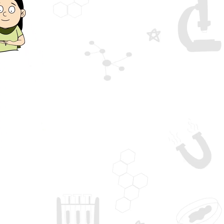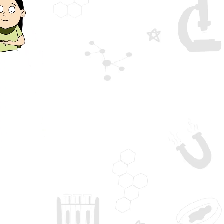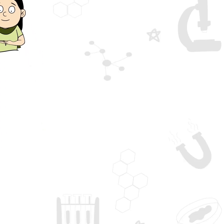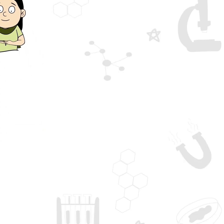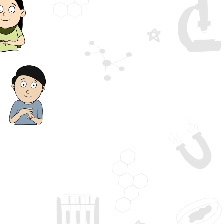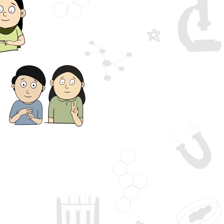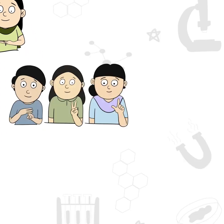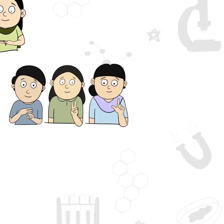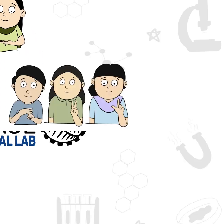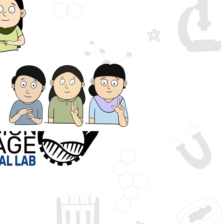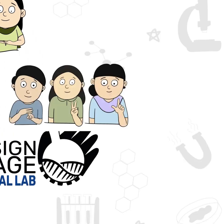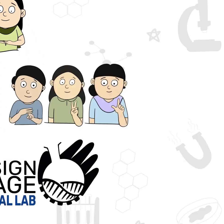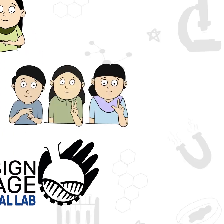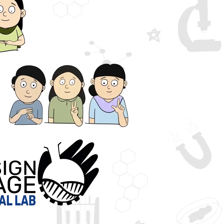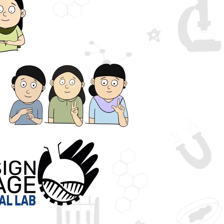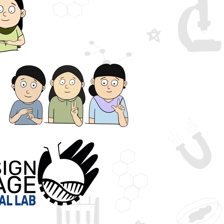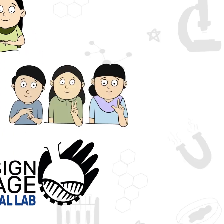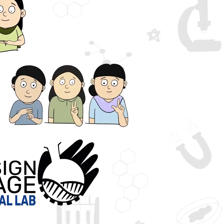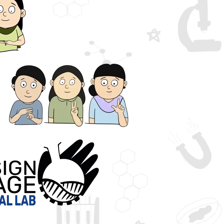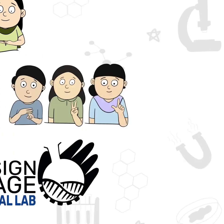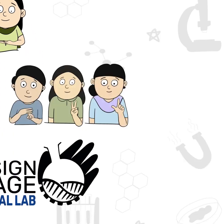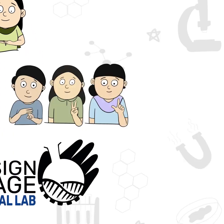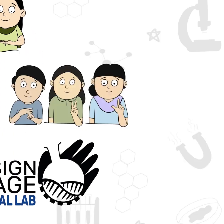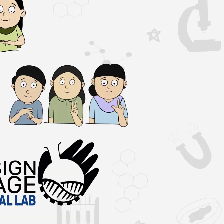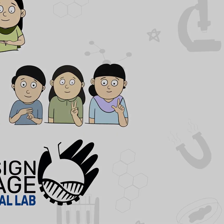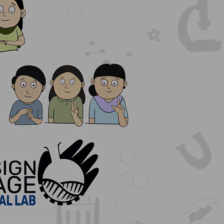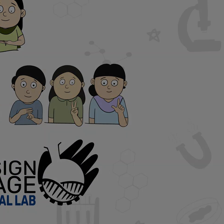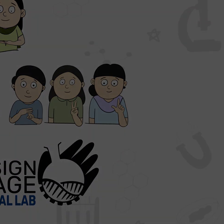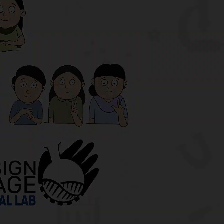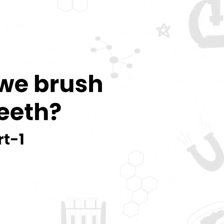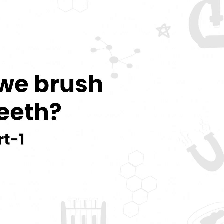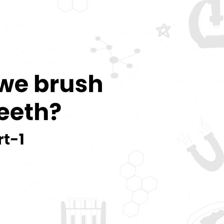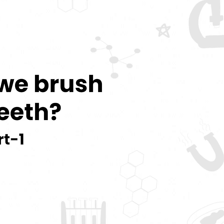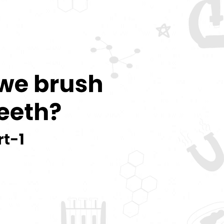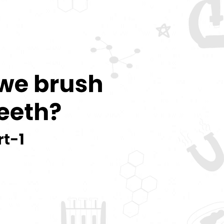Welcome to ISL Enabled Virtual Lab of CSIR.